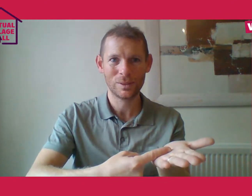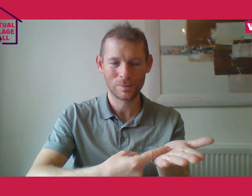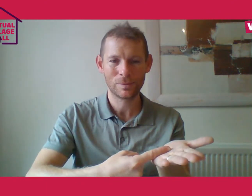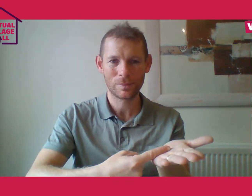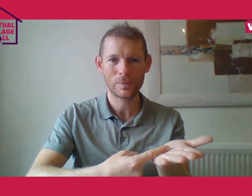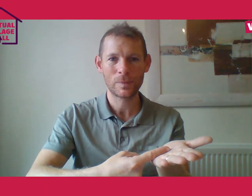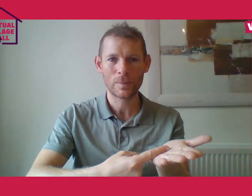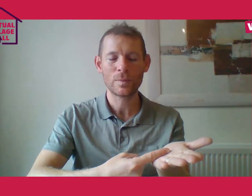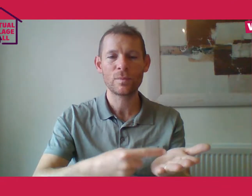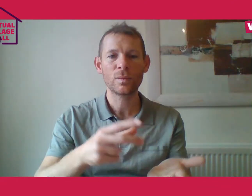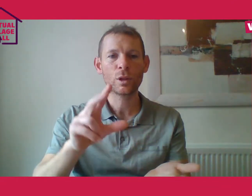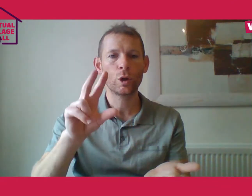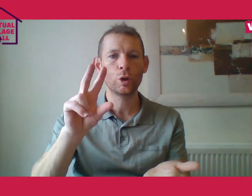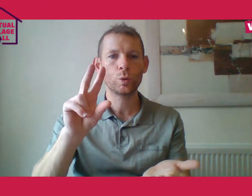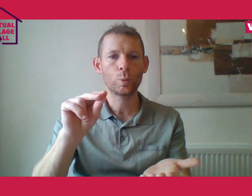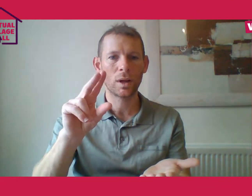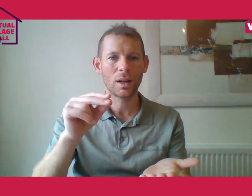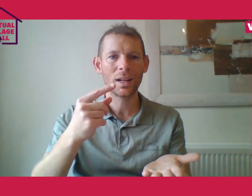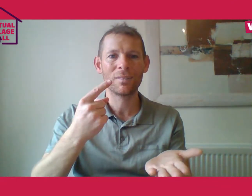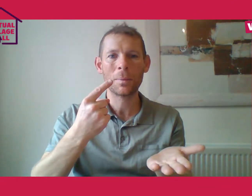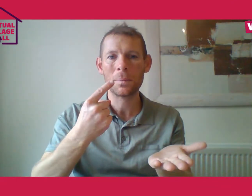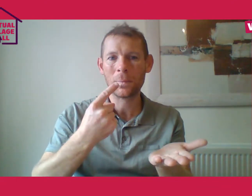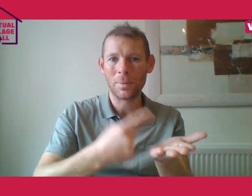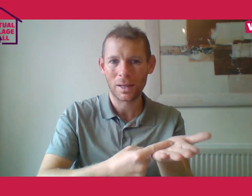So you can see how I'm doing that. And then £12,